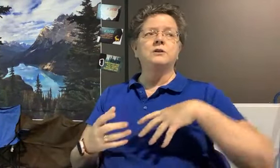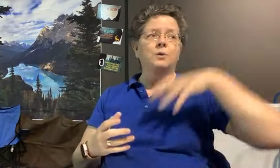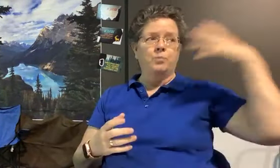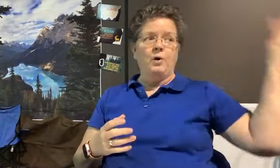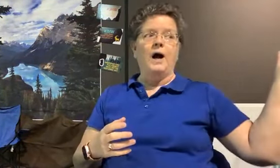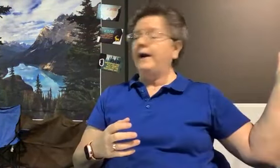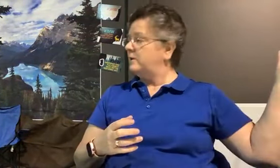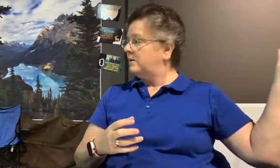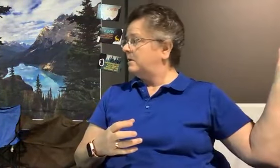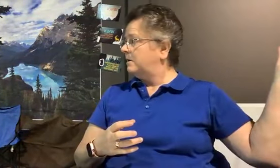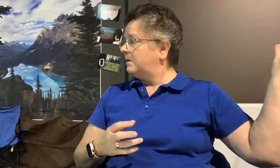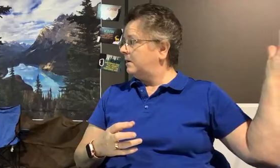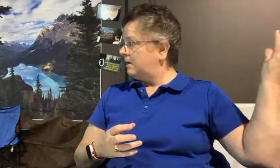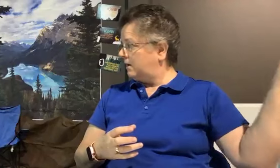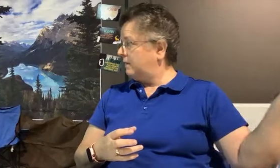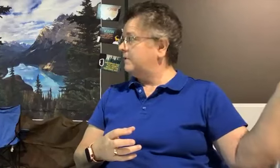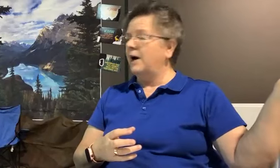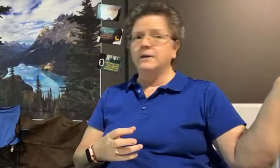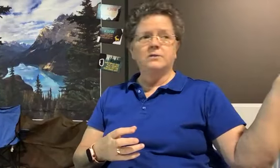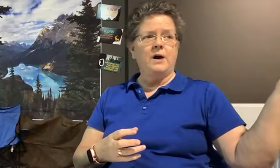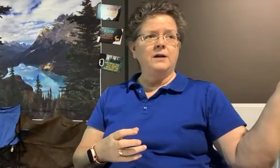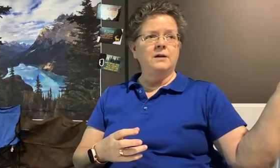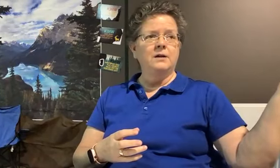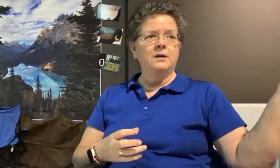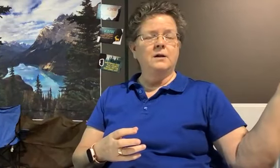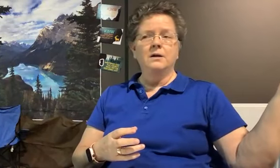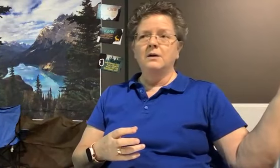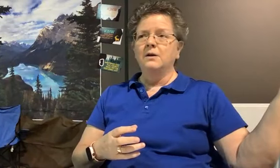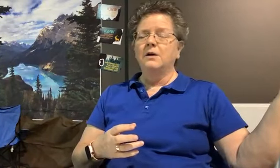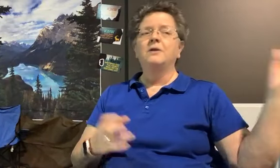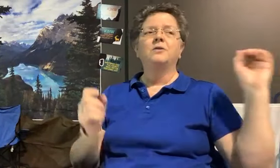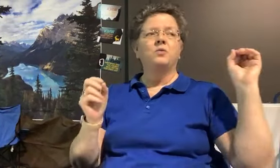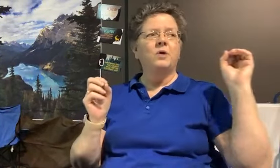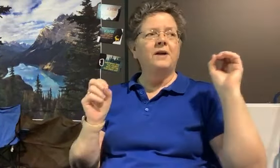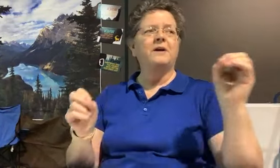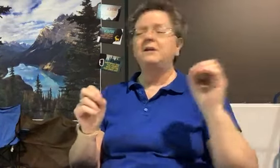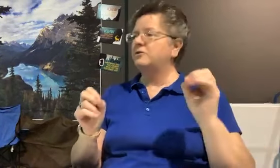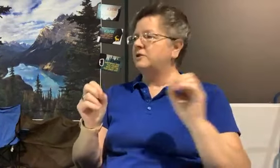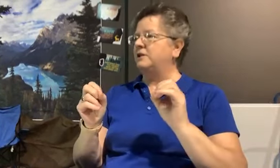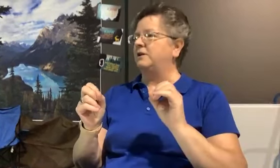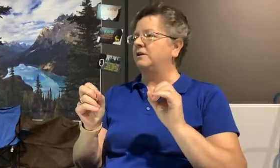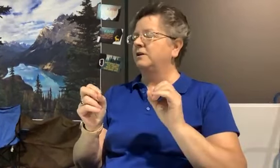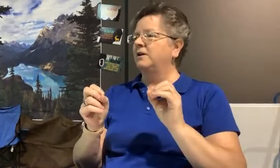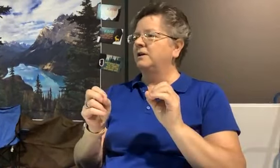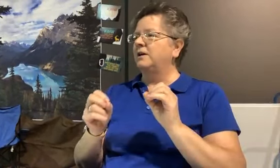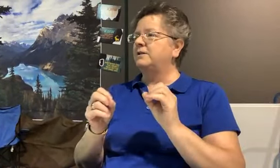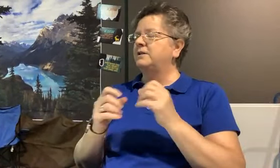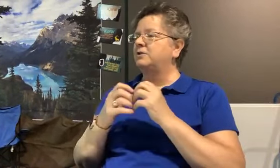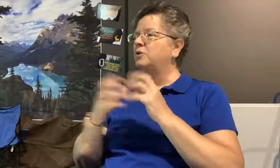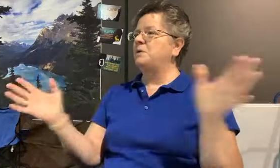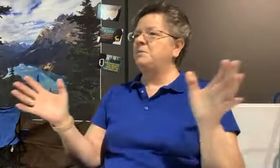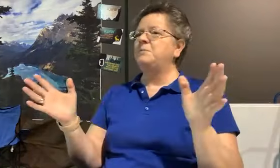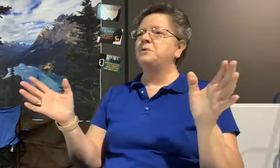the bride of Christ, right? What I find interesting is that so many people